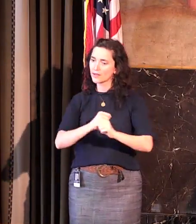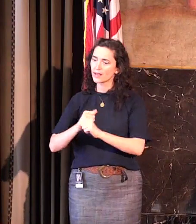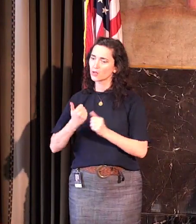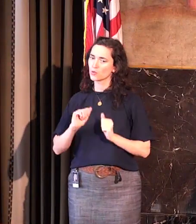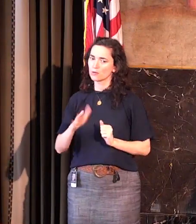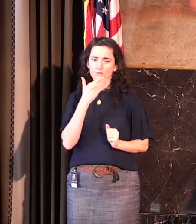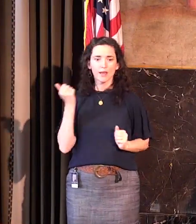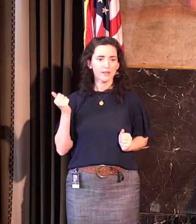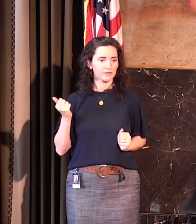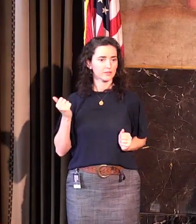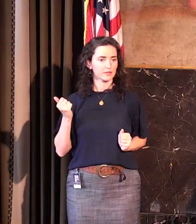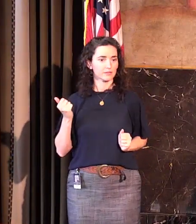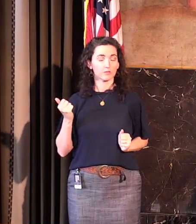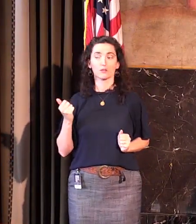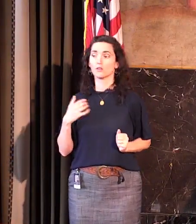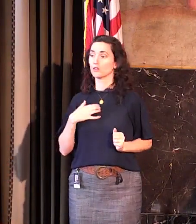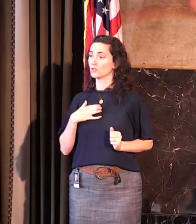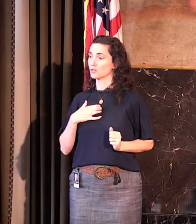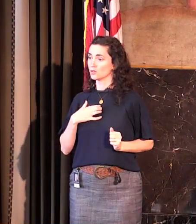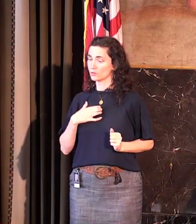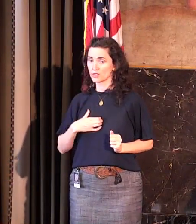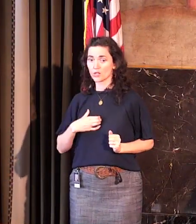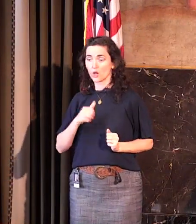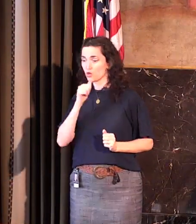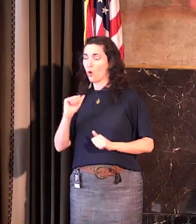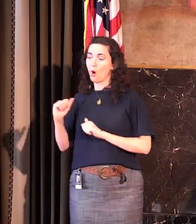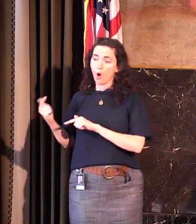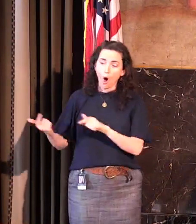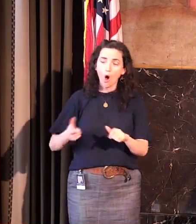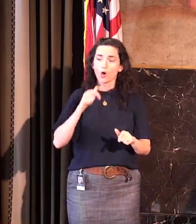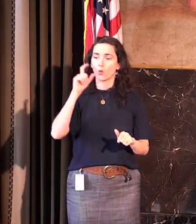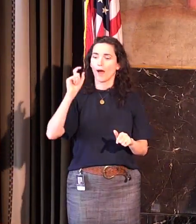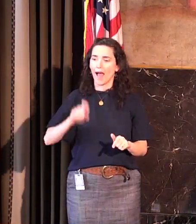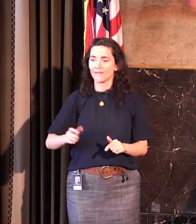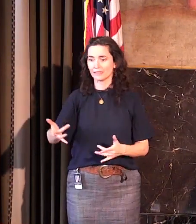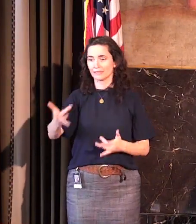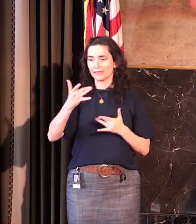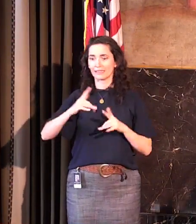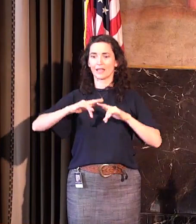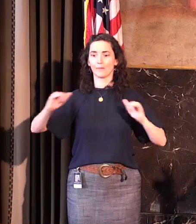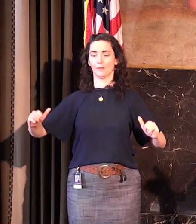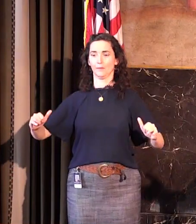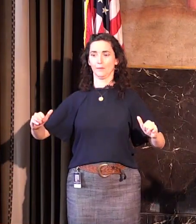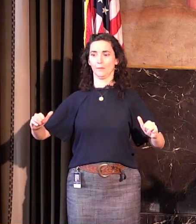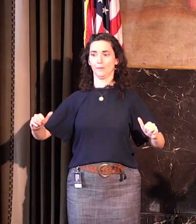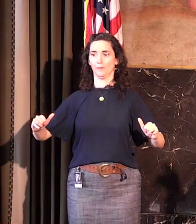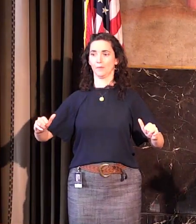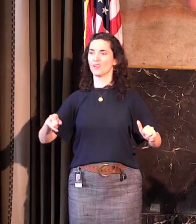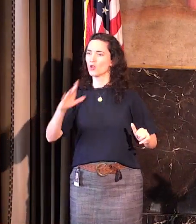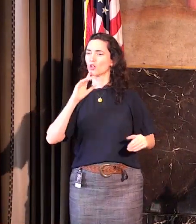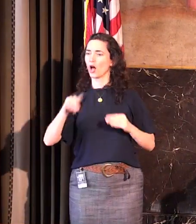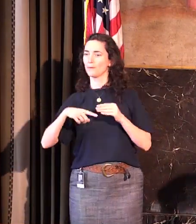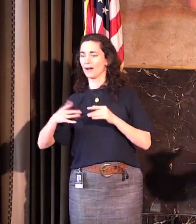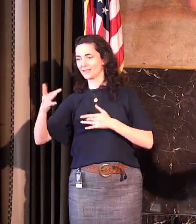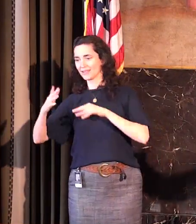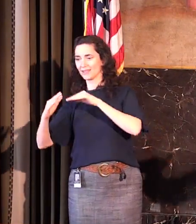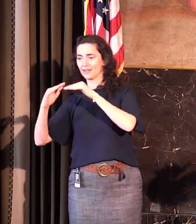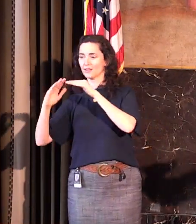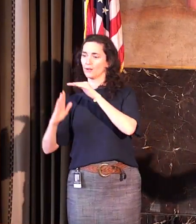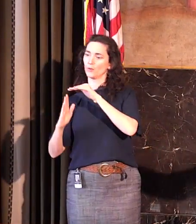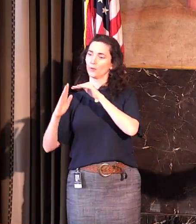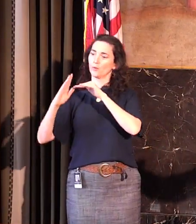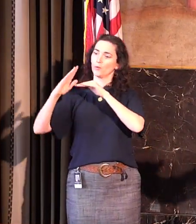so that if we can avoid it, we don't all have COVID at the same time. And you called it flattening the curve. That's exactly what